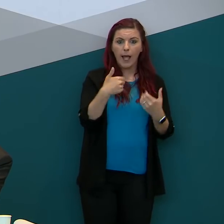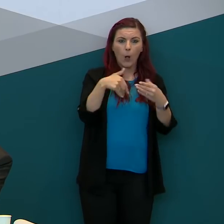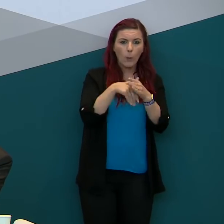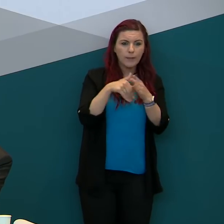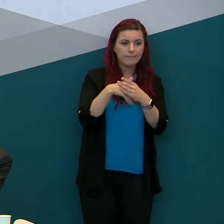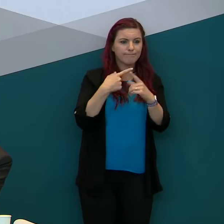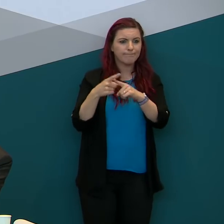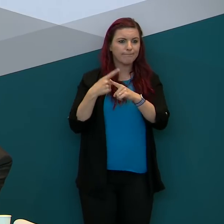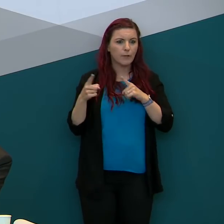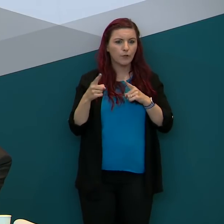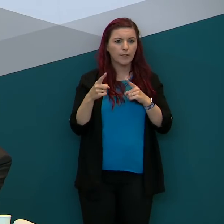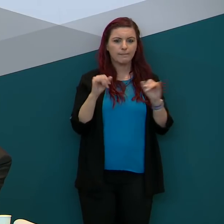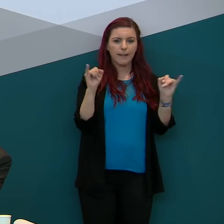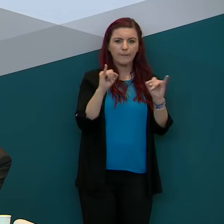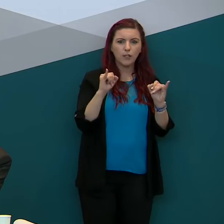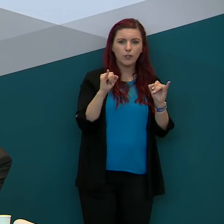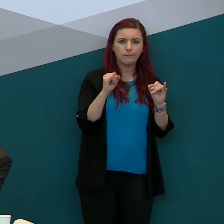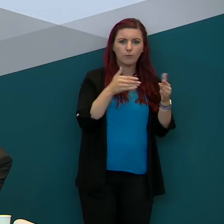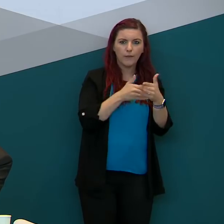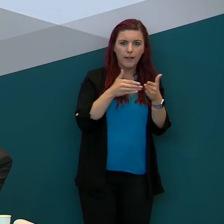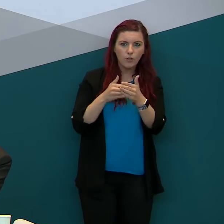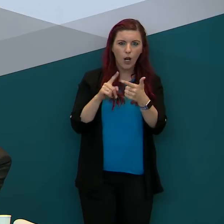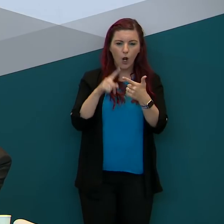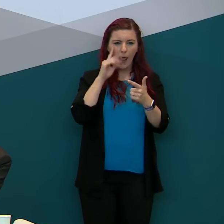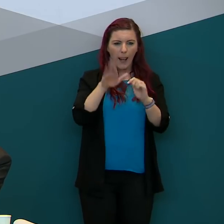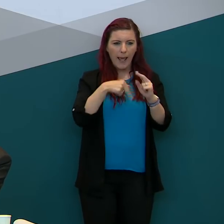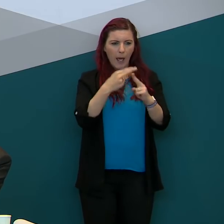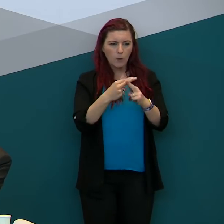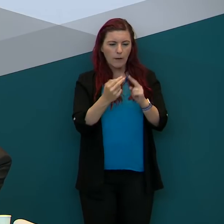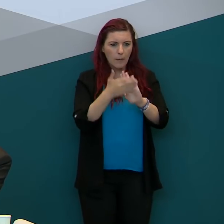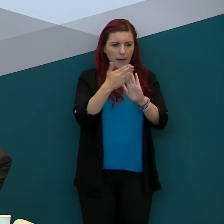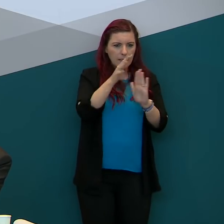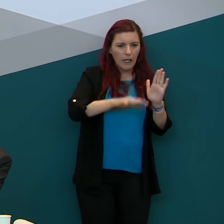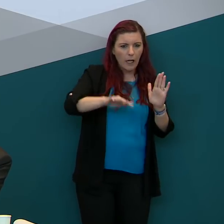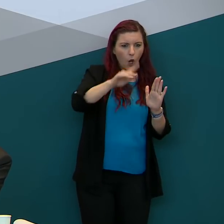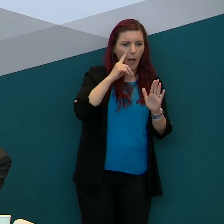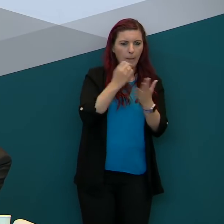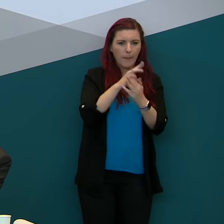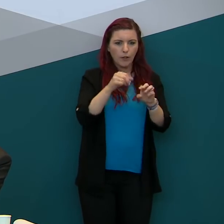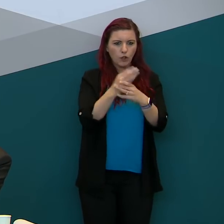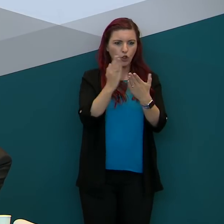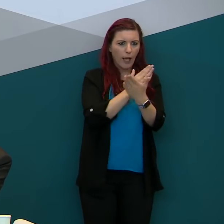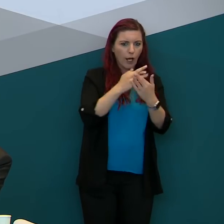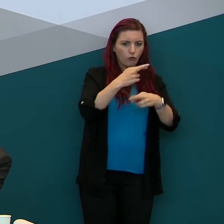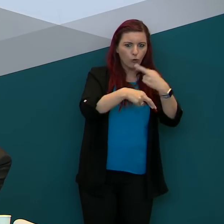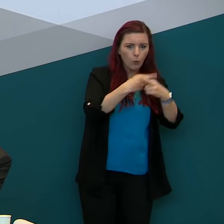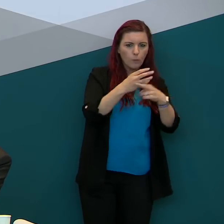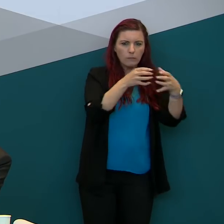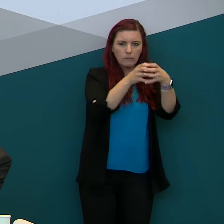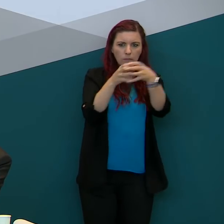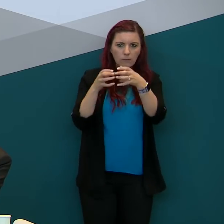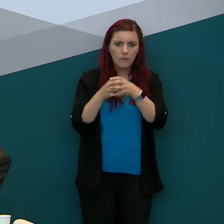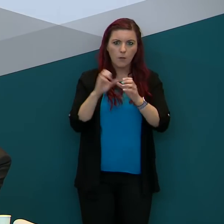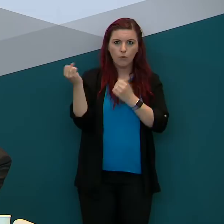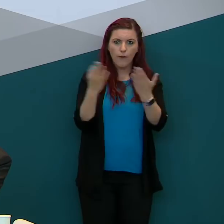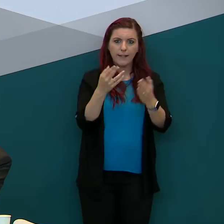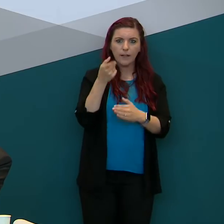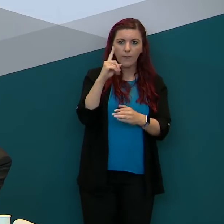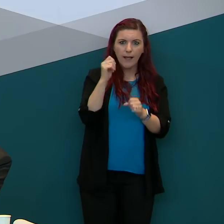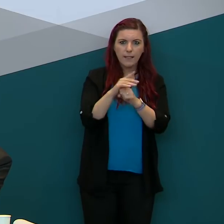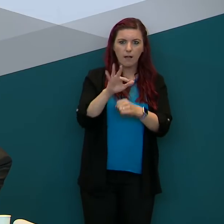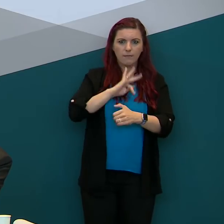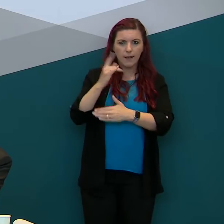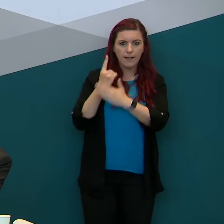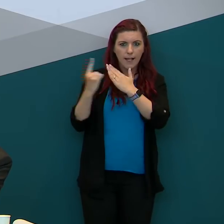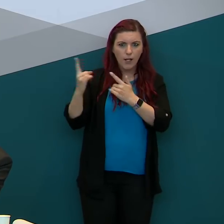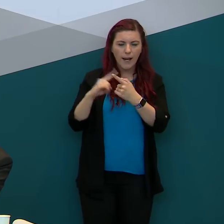inspection, looking at the layout of the facilities, looking how close they are together, providing advice on isolation. And remember, the